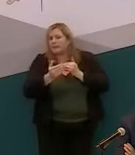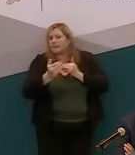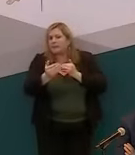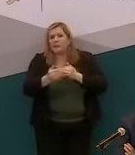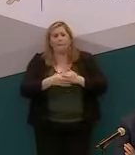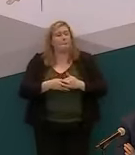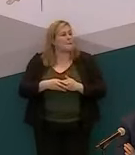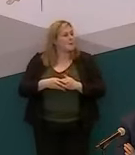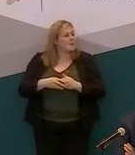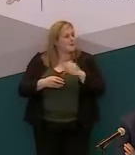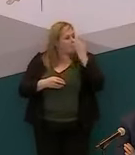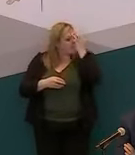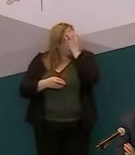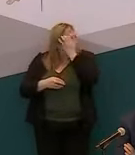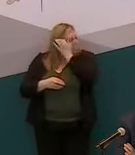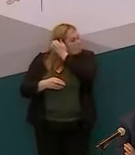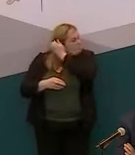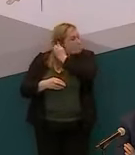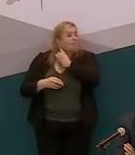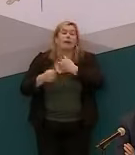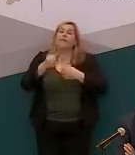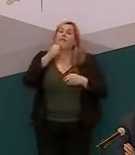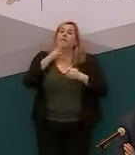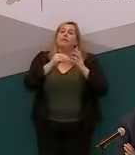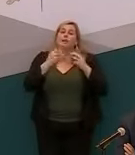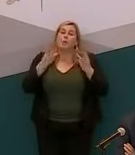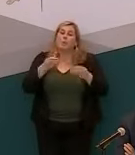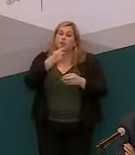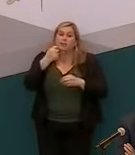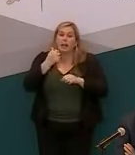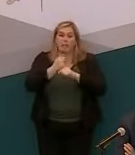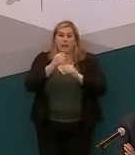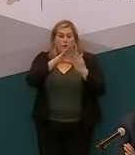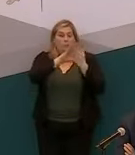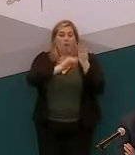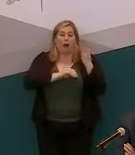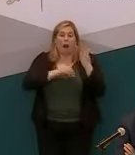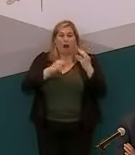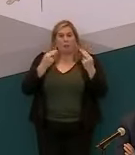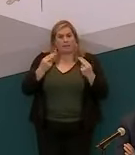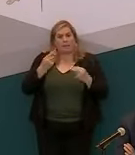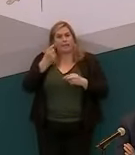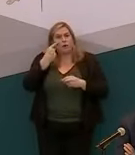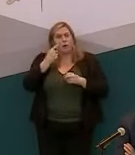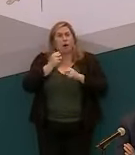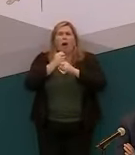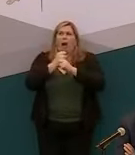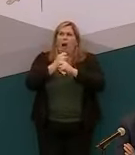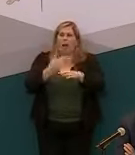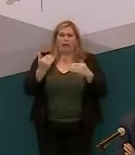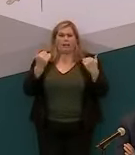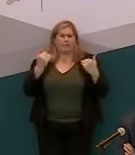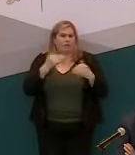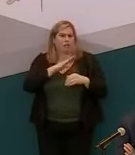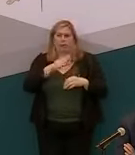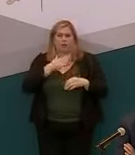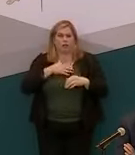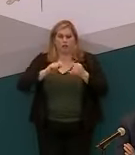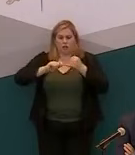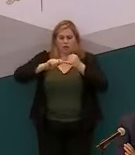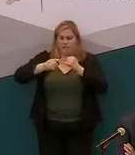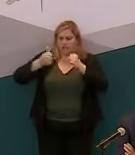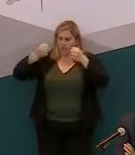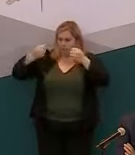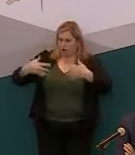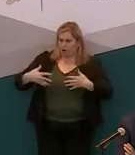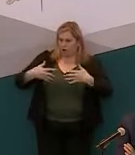as modelers, one of the things that we need to do is look at all the data, not just test confirmed cases, but all the information that we